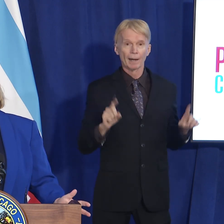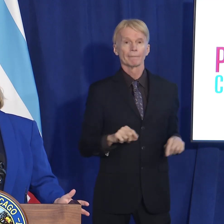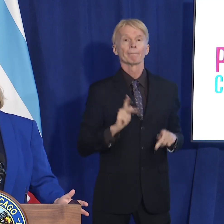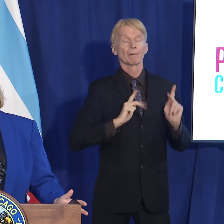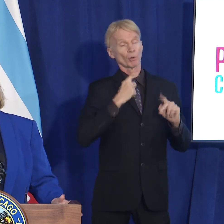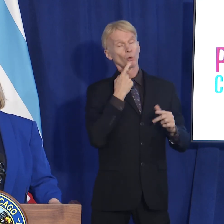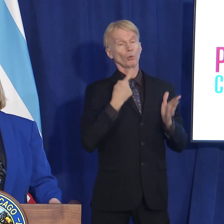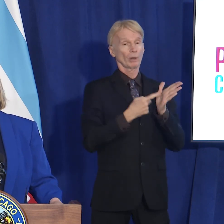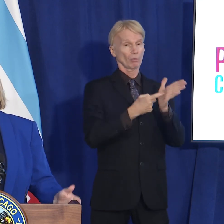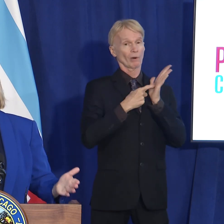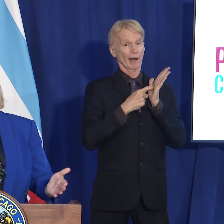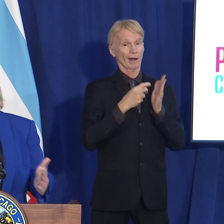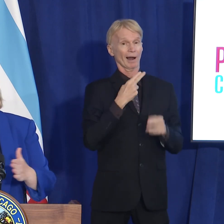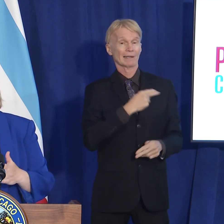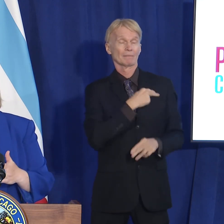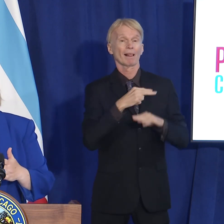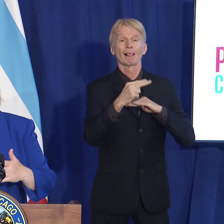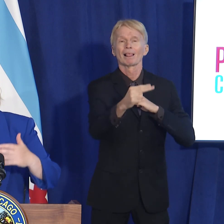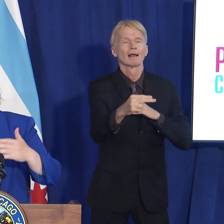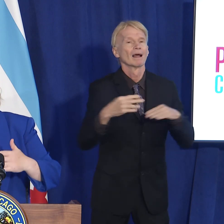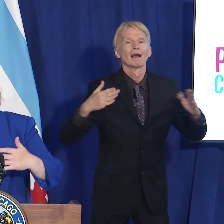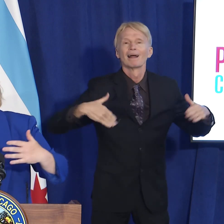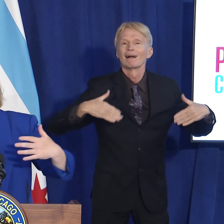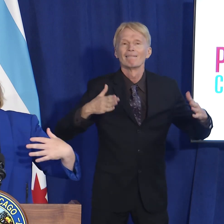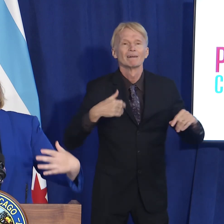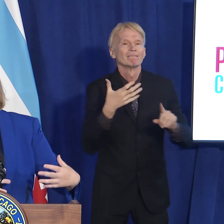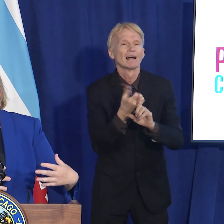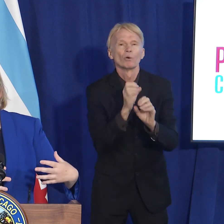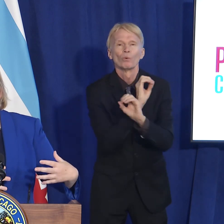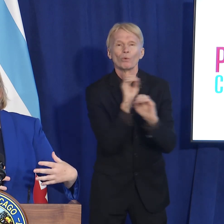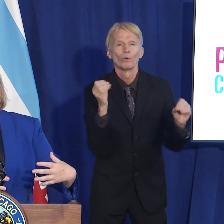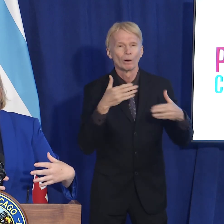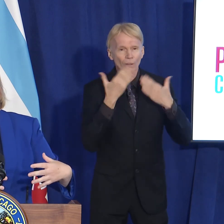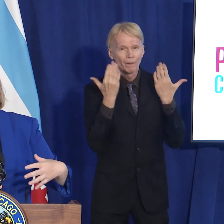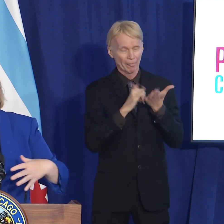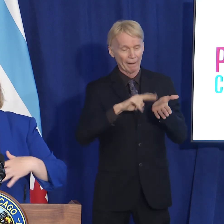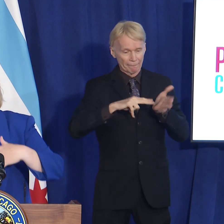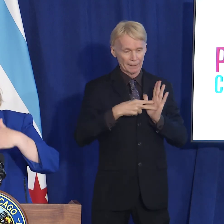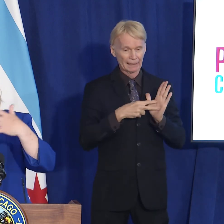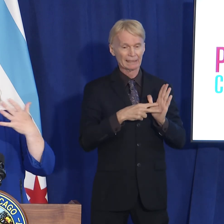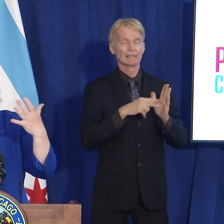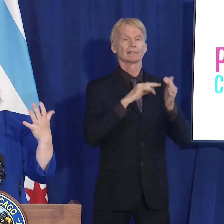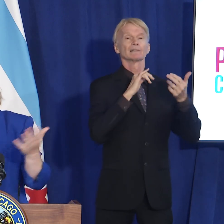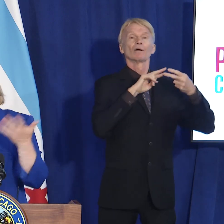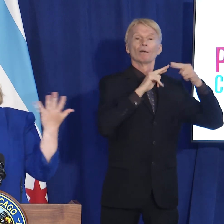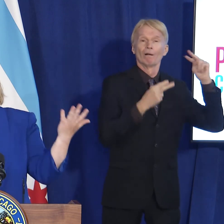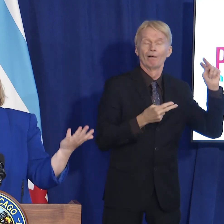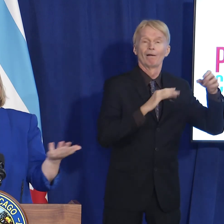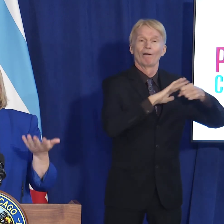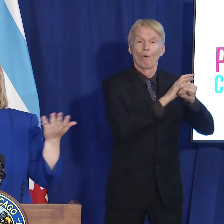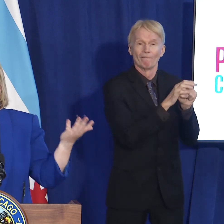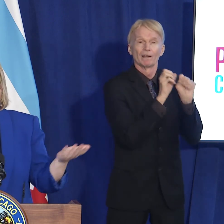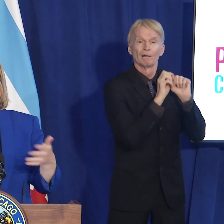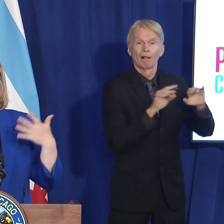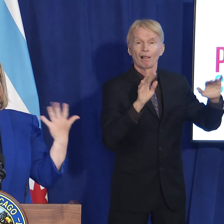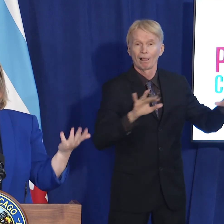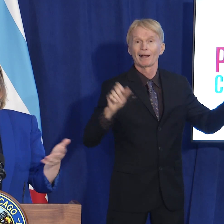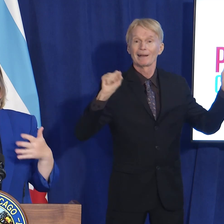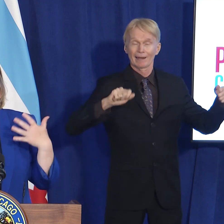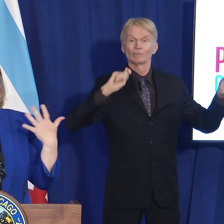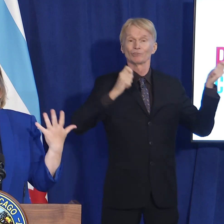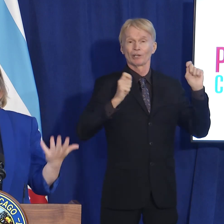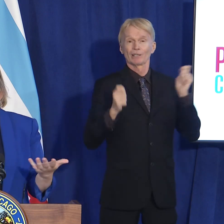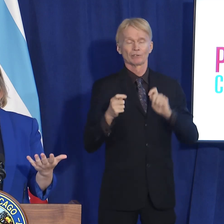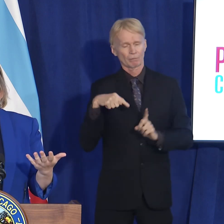are people who haven't been vaccinated. And the worry is that as the pathogen continues to evolve, as our behavior, understandably